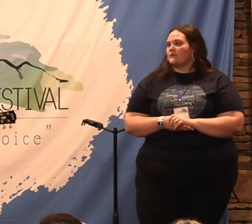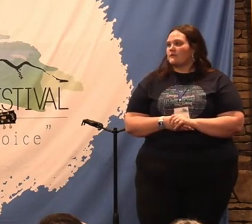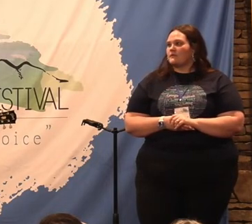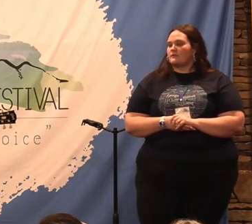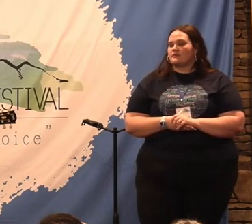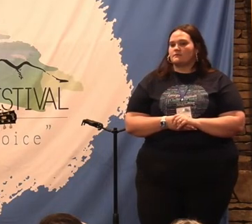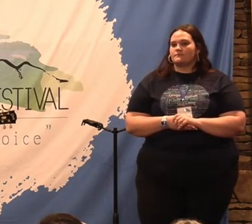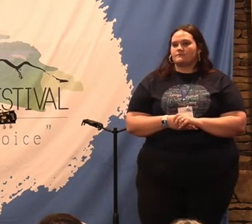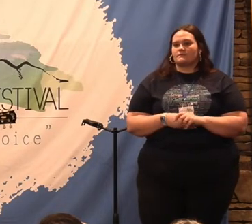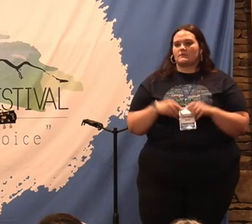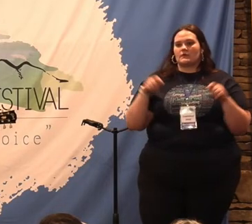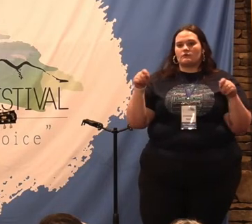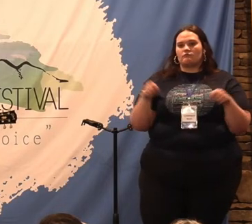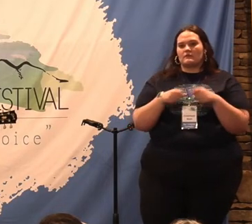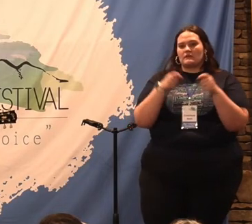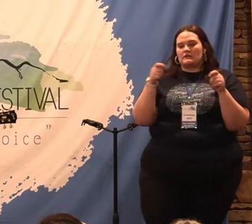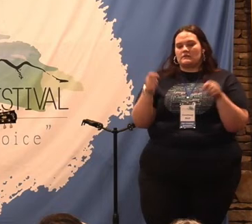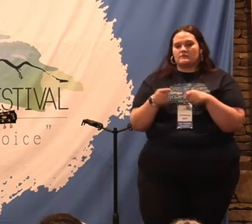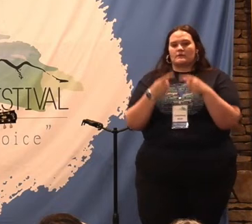The thread has finally come